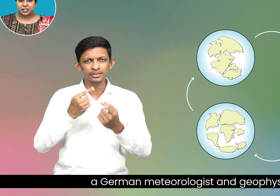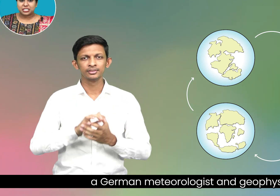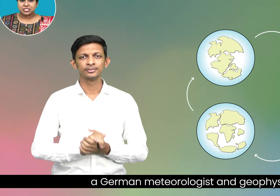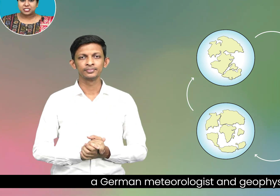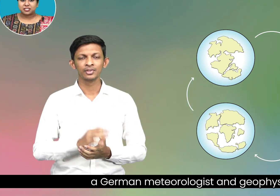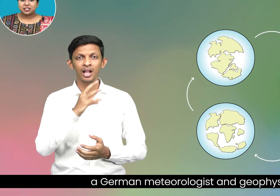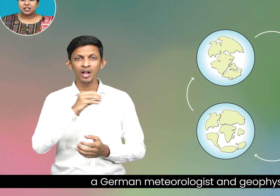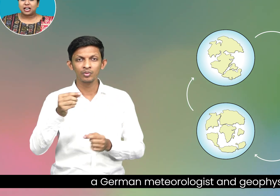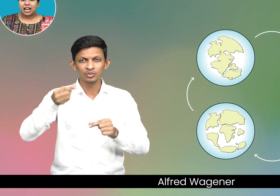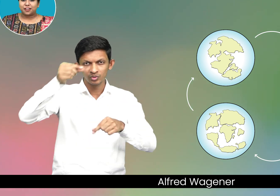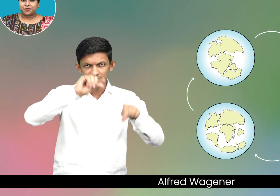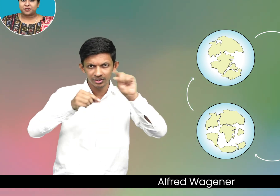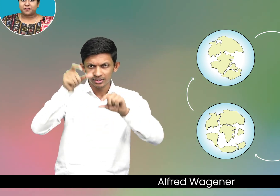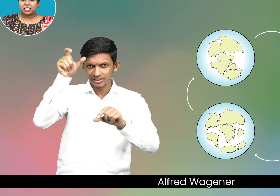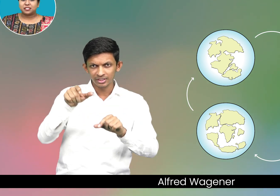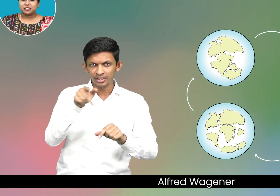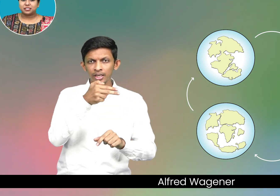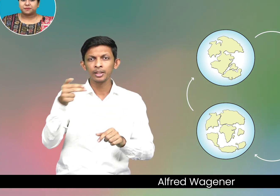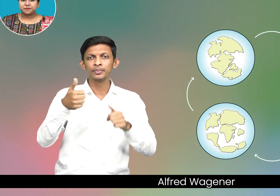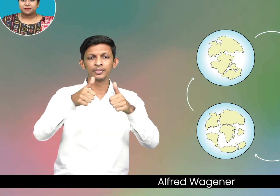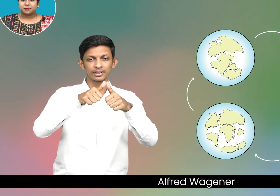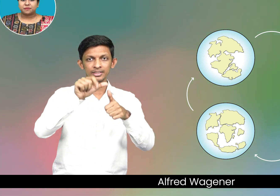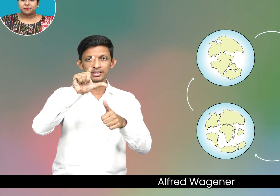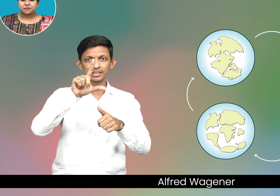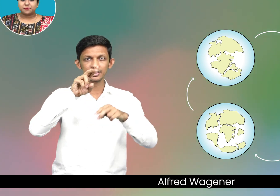geophysist Alfred Wegener